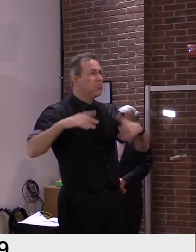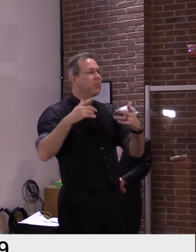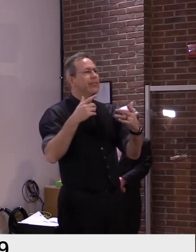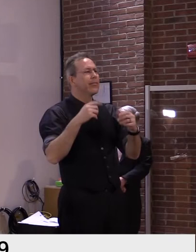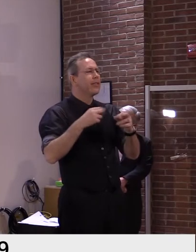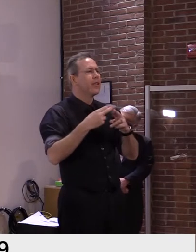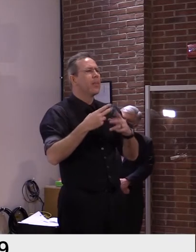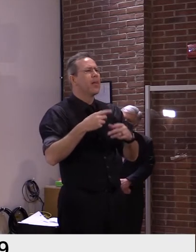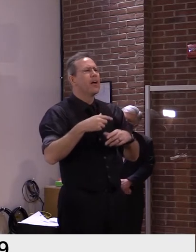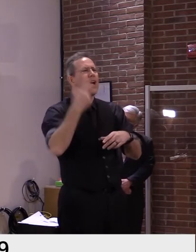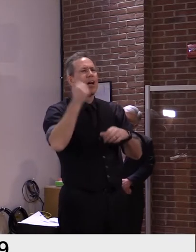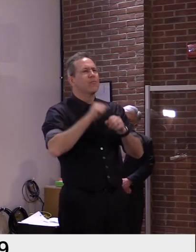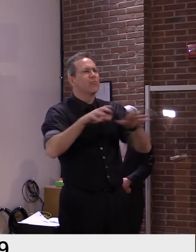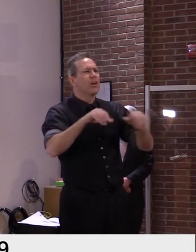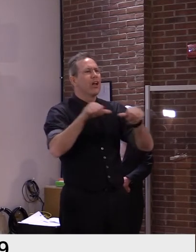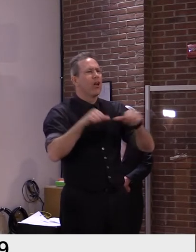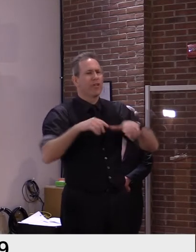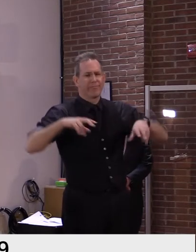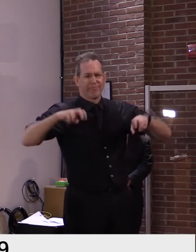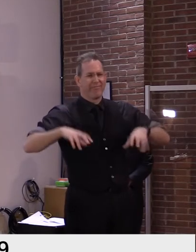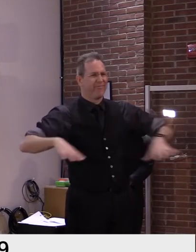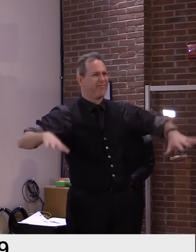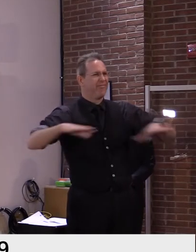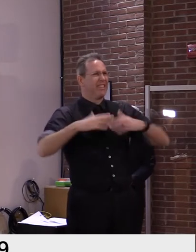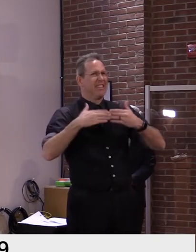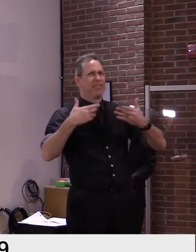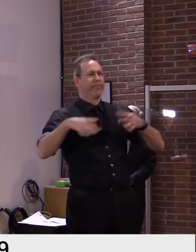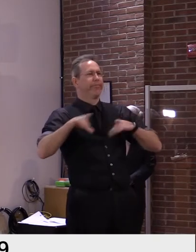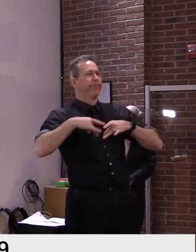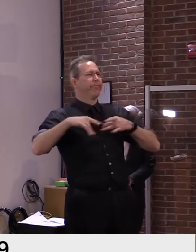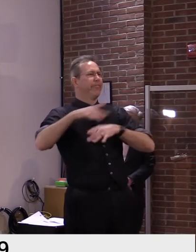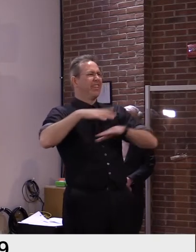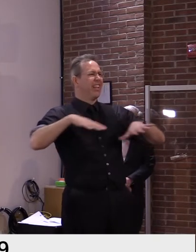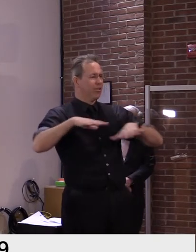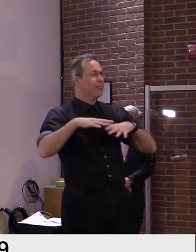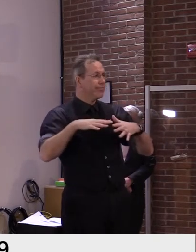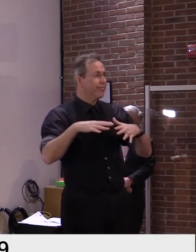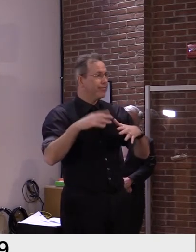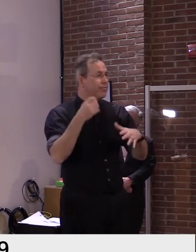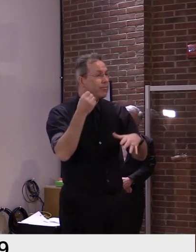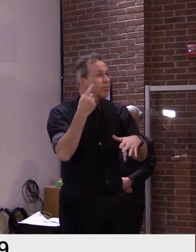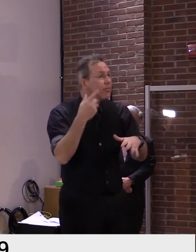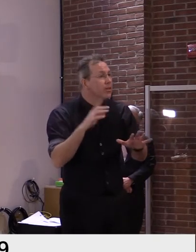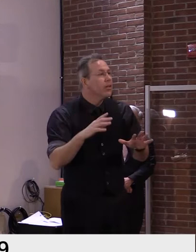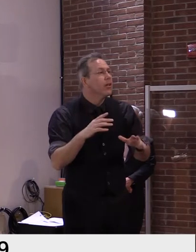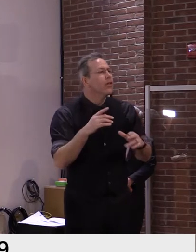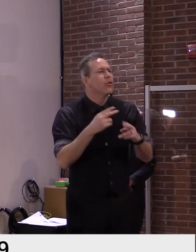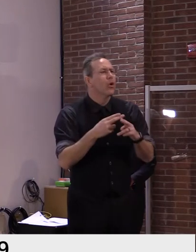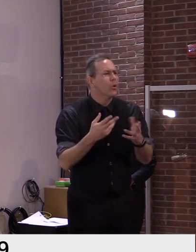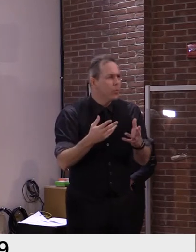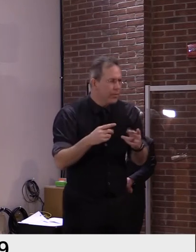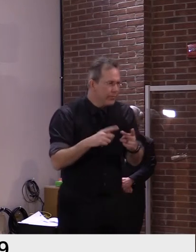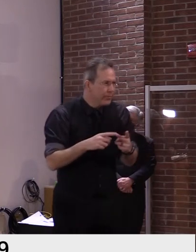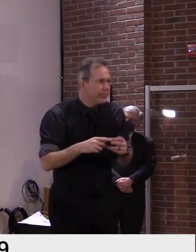that. The guidance was for a 6-foot distance for those located in high transmission